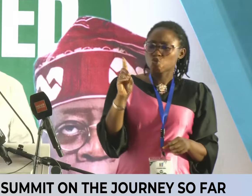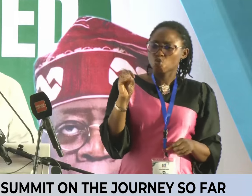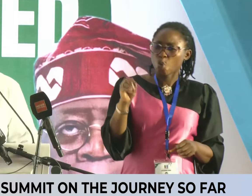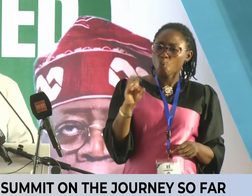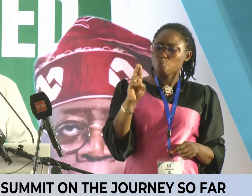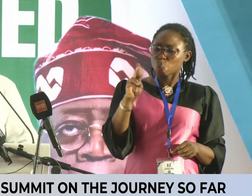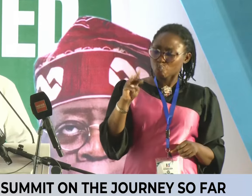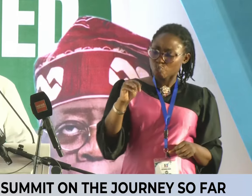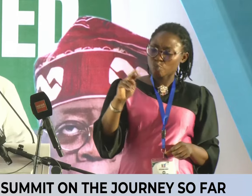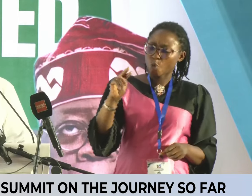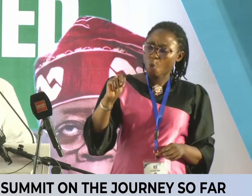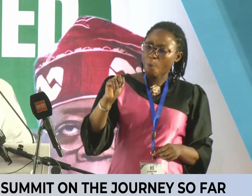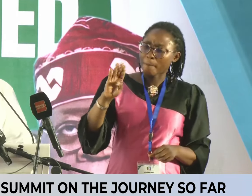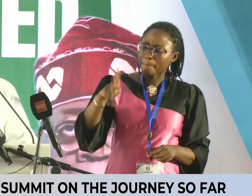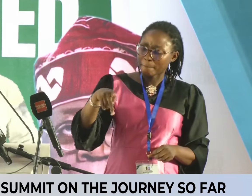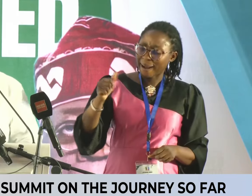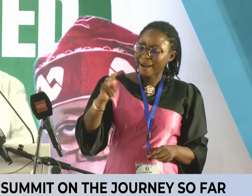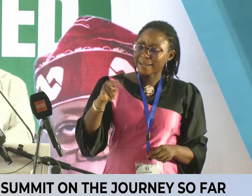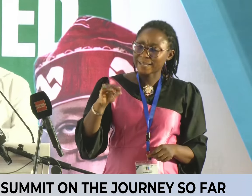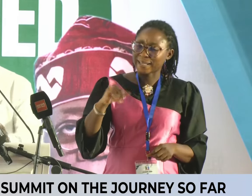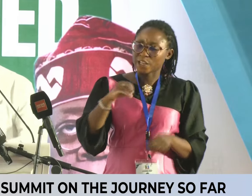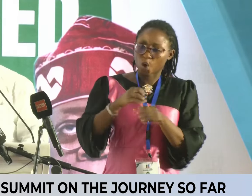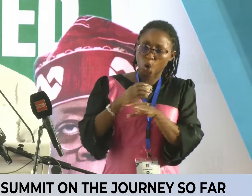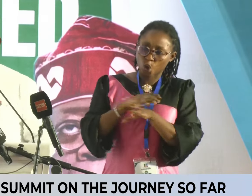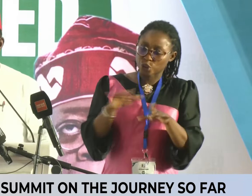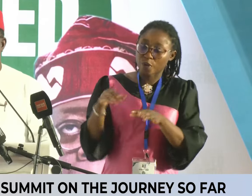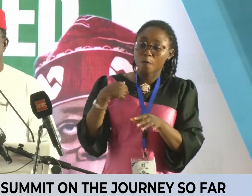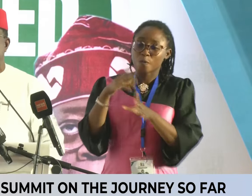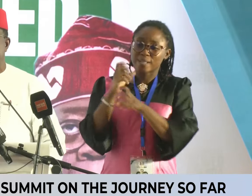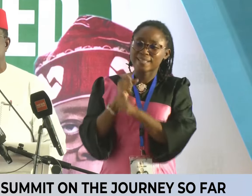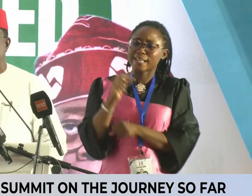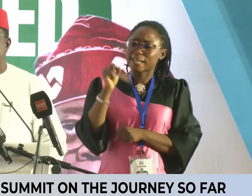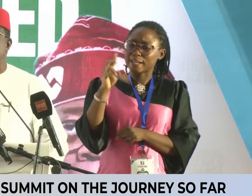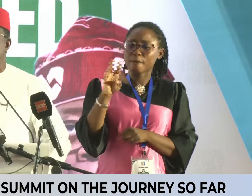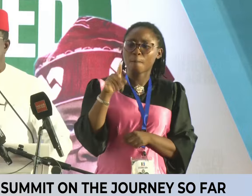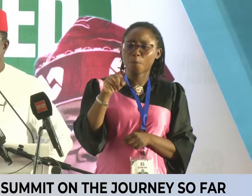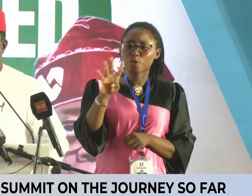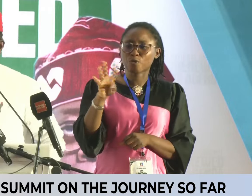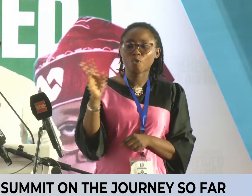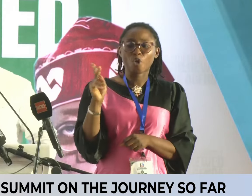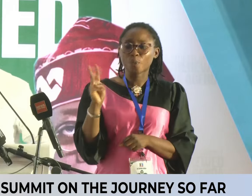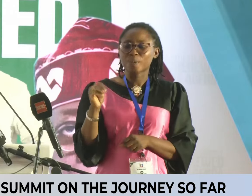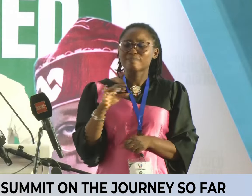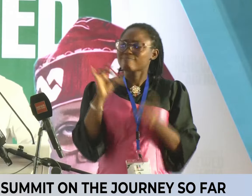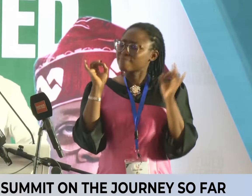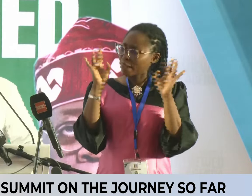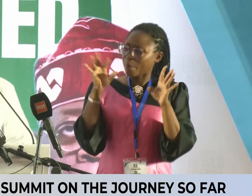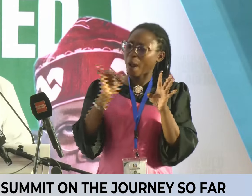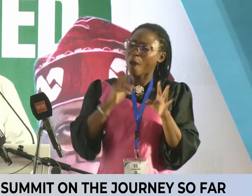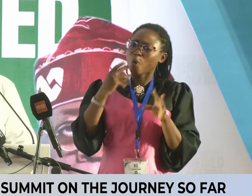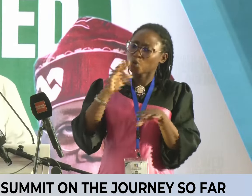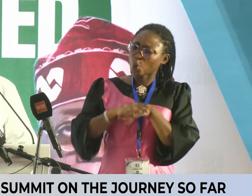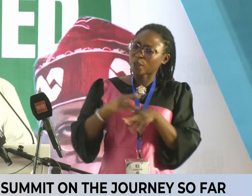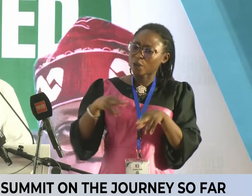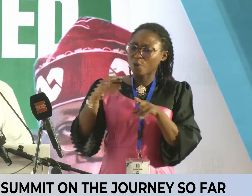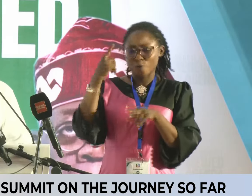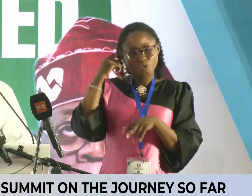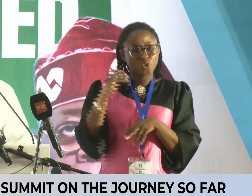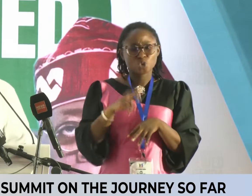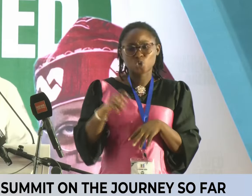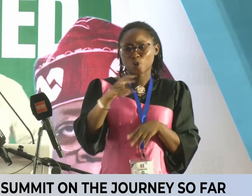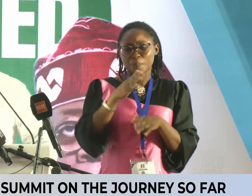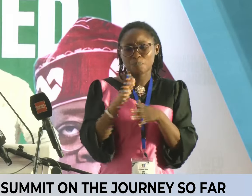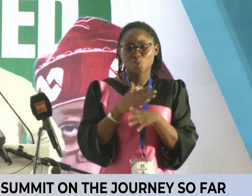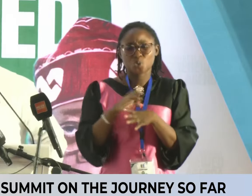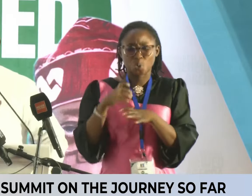Cross River, we had to, take off about 11.5 kilometers because it's so terrible. So I was on that road for a journey between